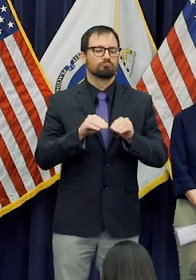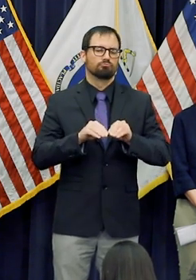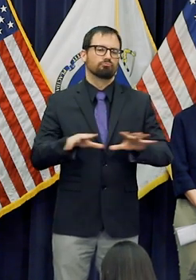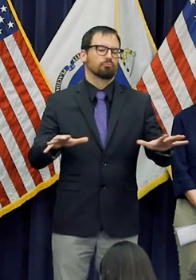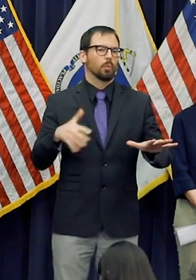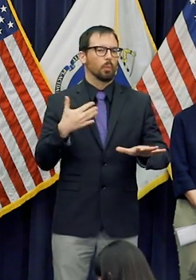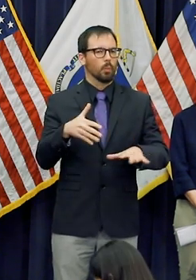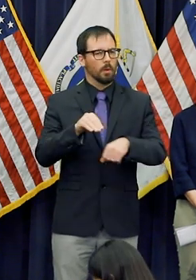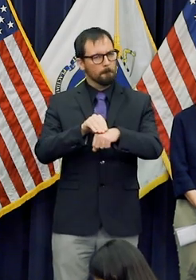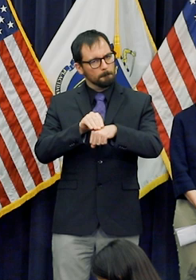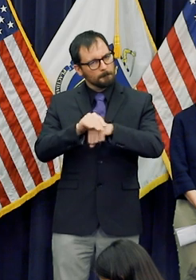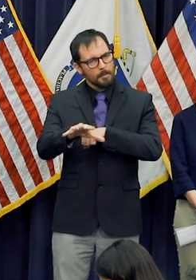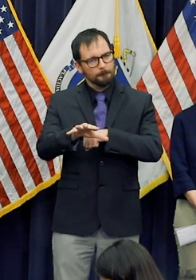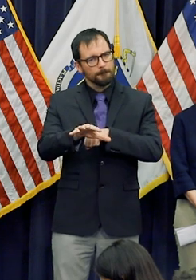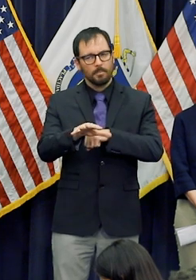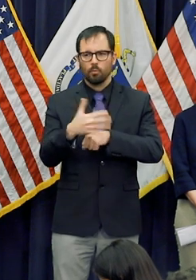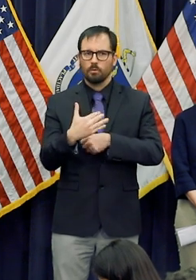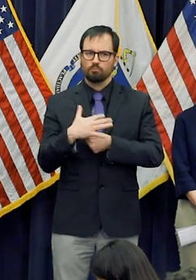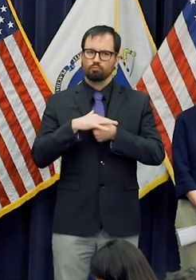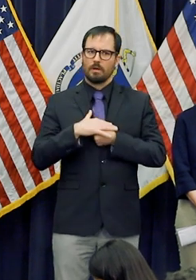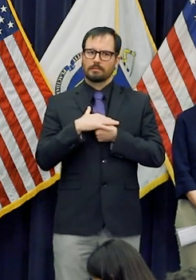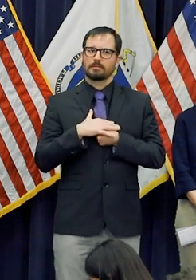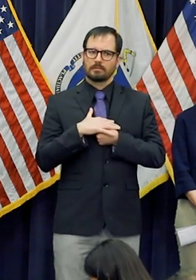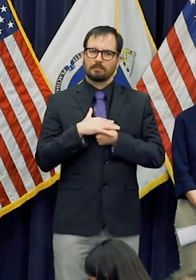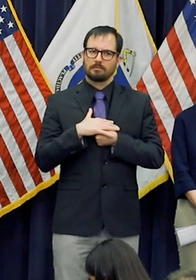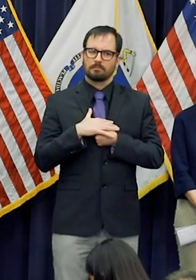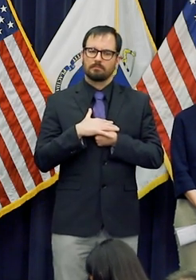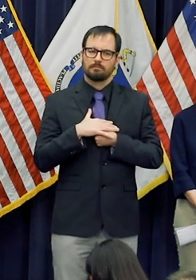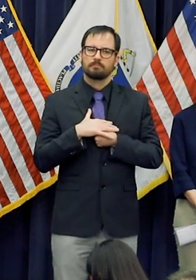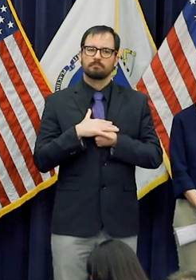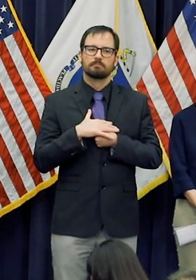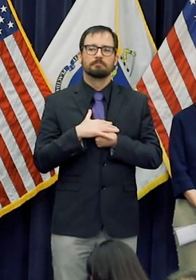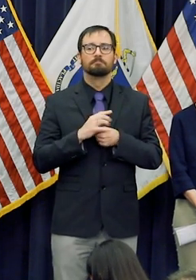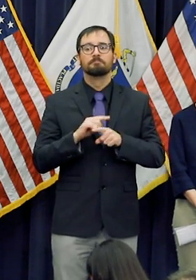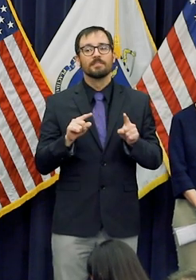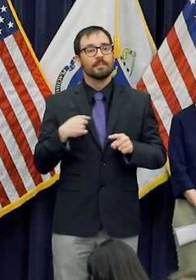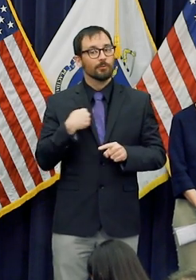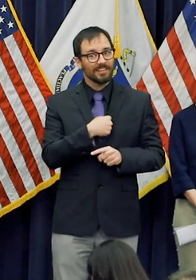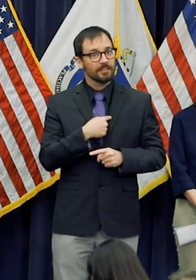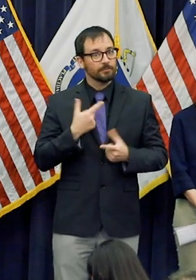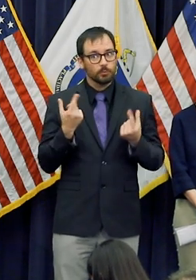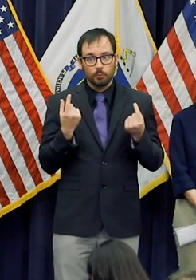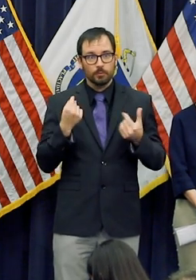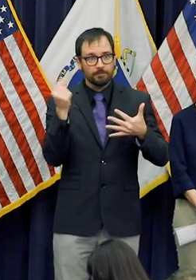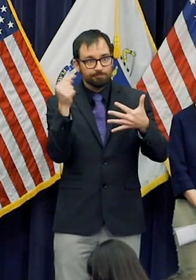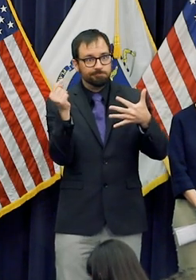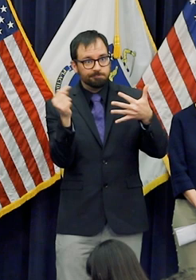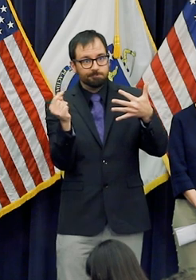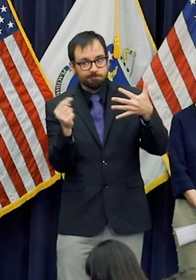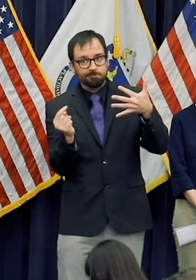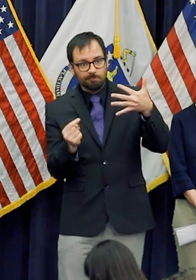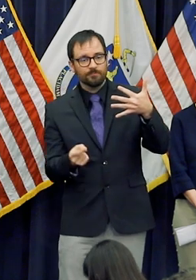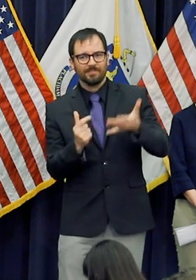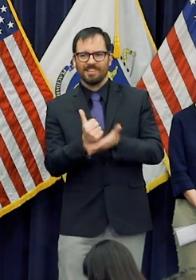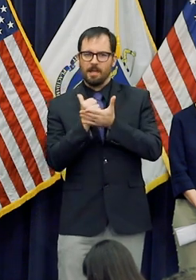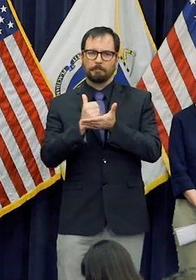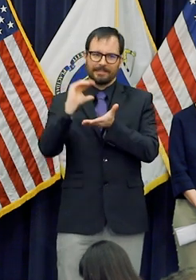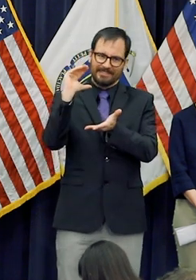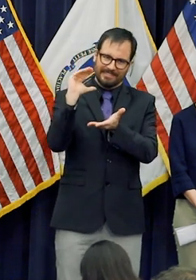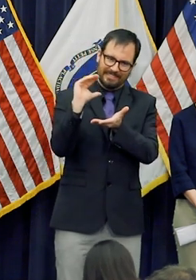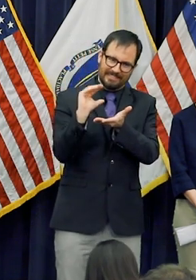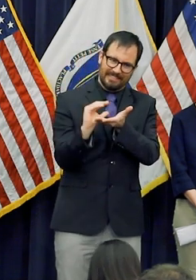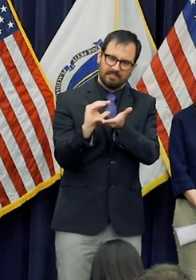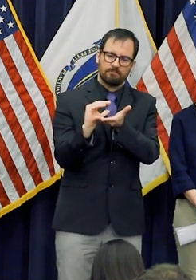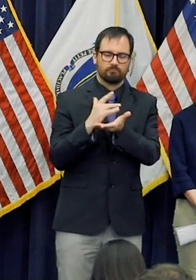I believe the preparations, planning, and steps we're taking to mitigate the spread are the right things to do to deal with this public health